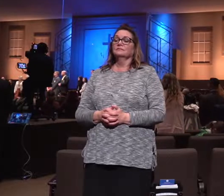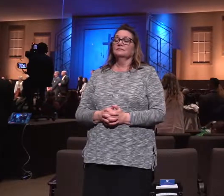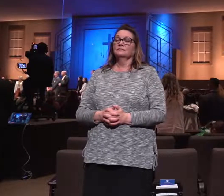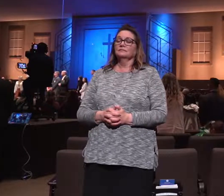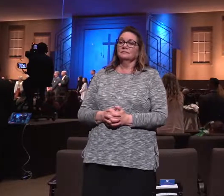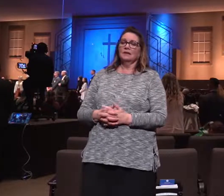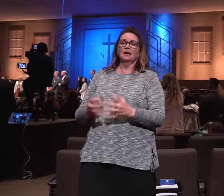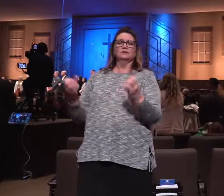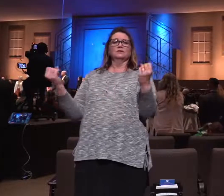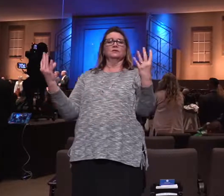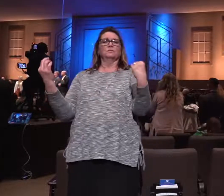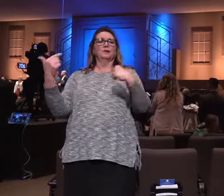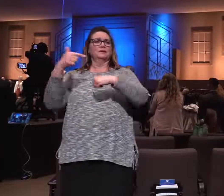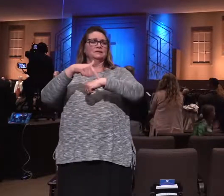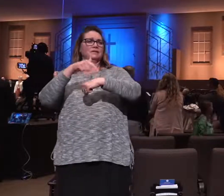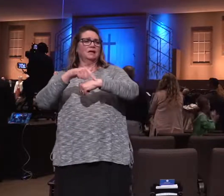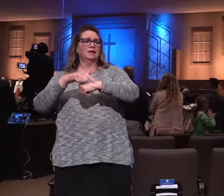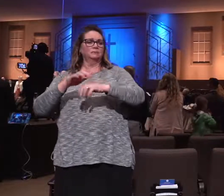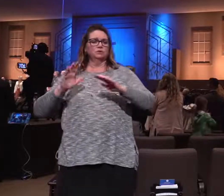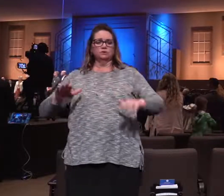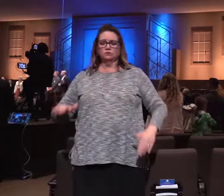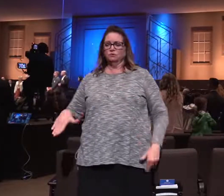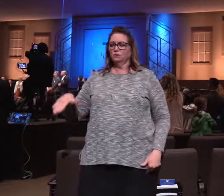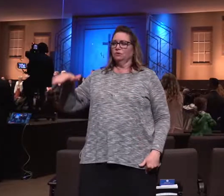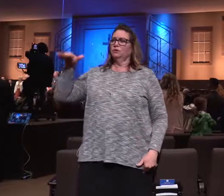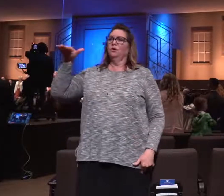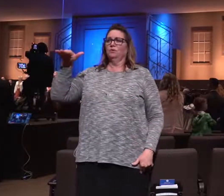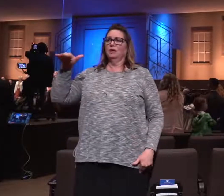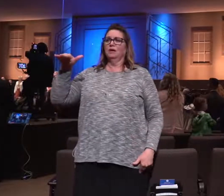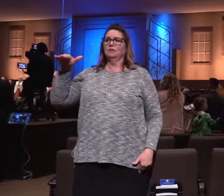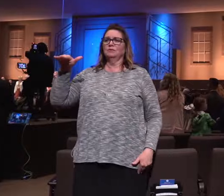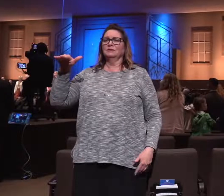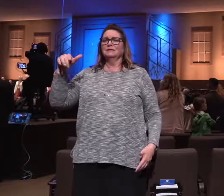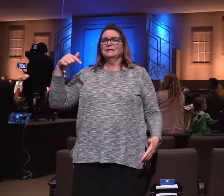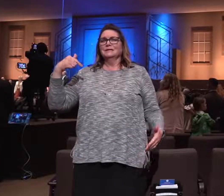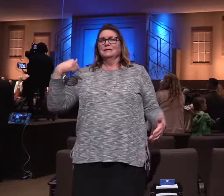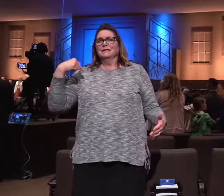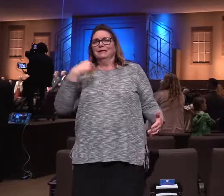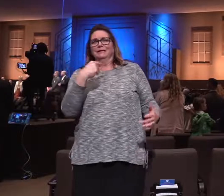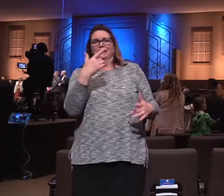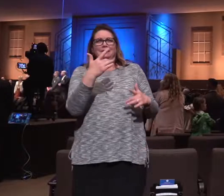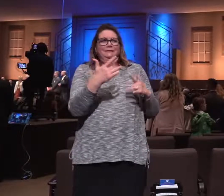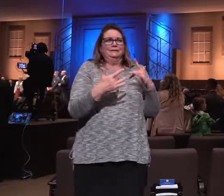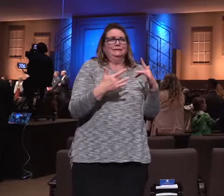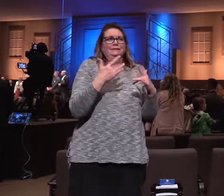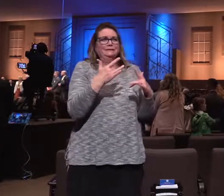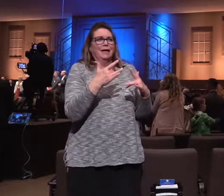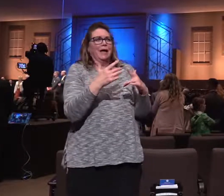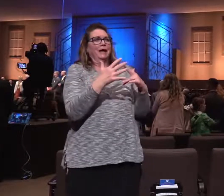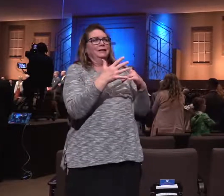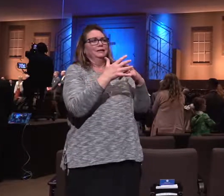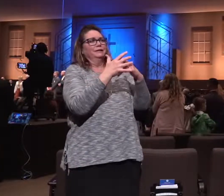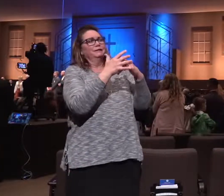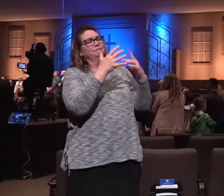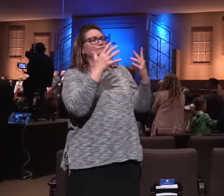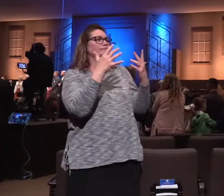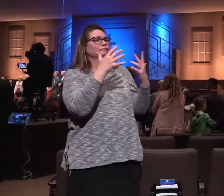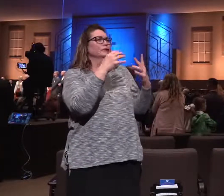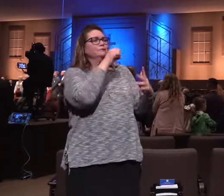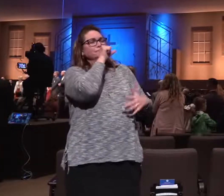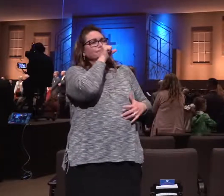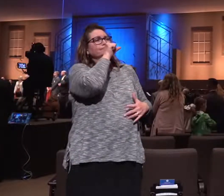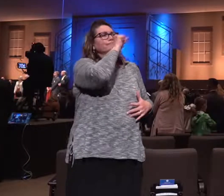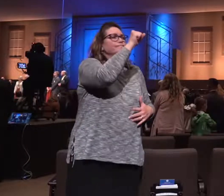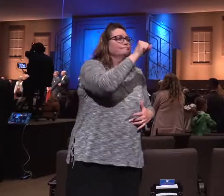A lot of times children grow up and they idolize someone who can slam a leather ball through a basket or hit a ball over